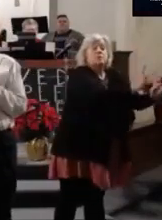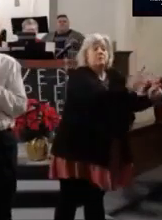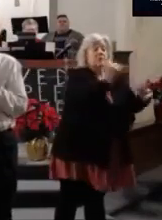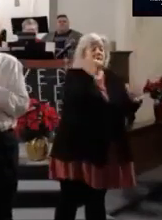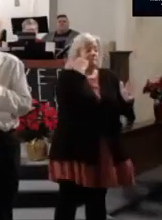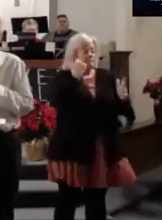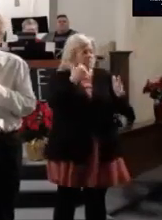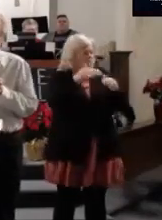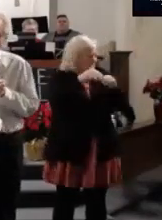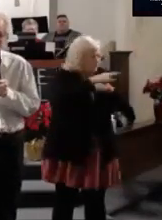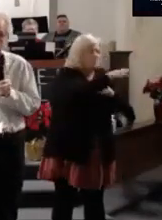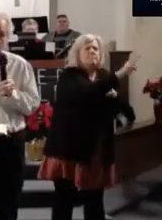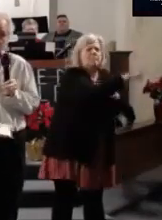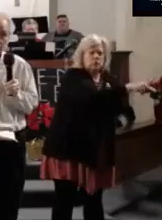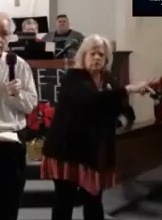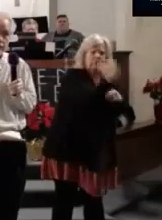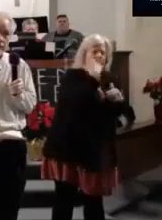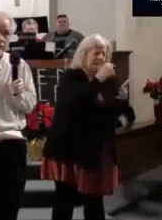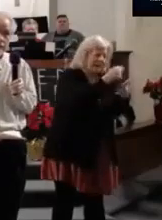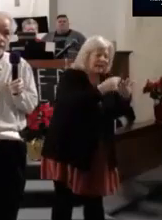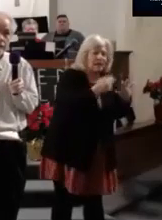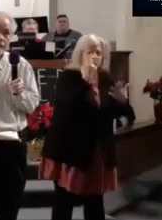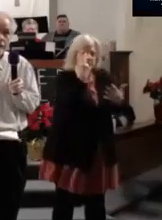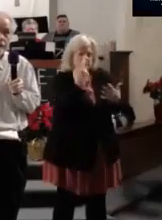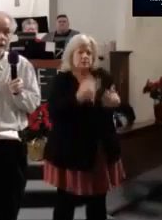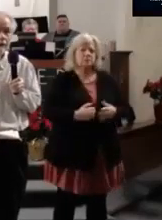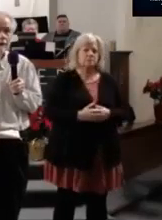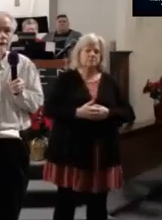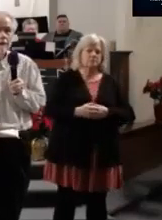to the card ministry. Is that all right, Jackie?